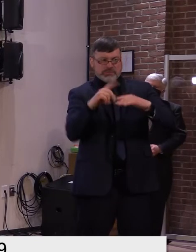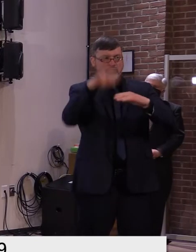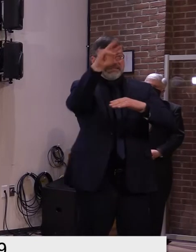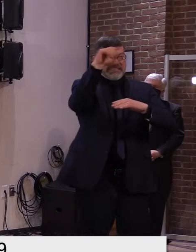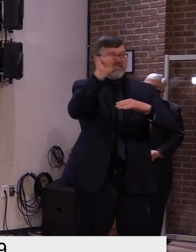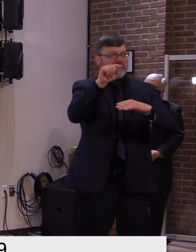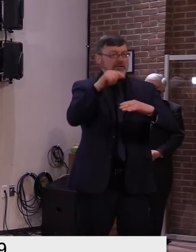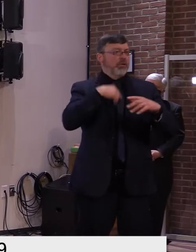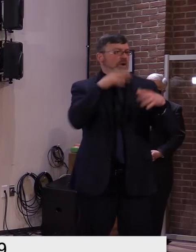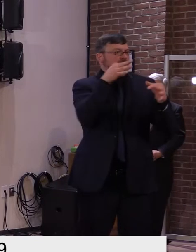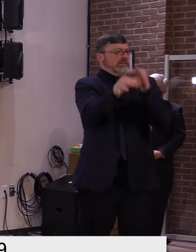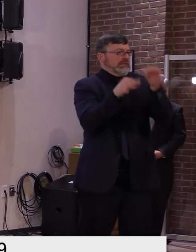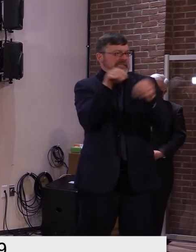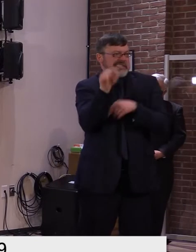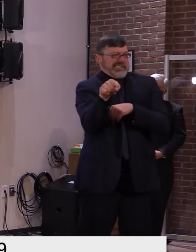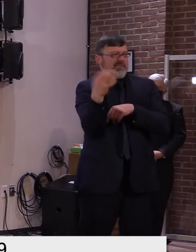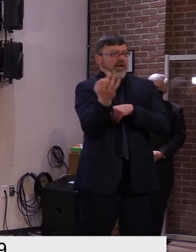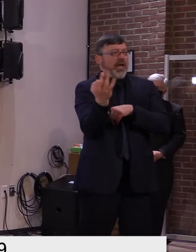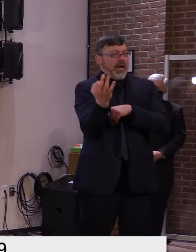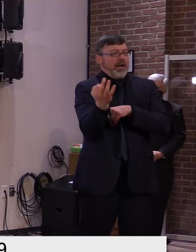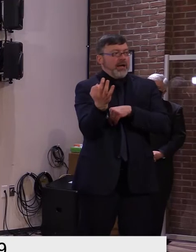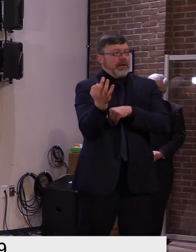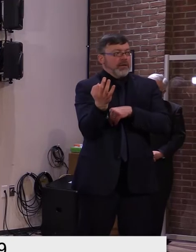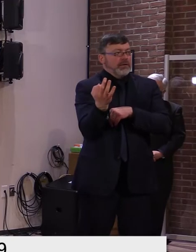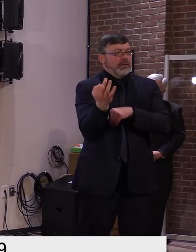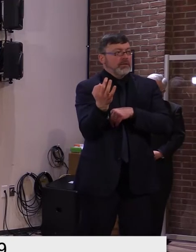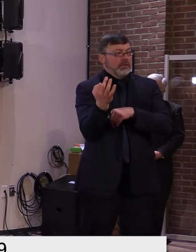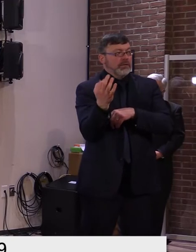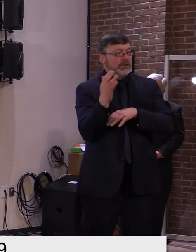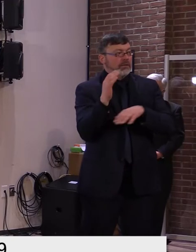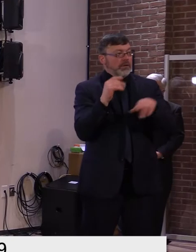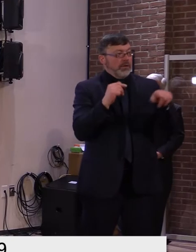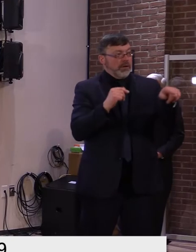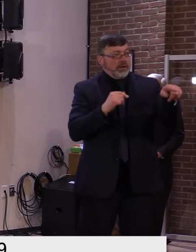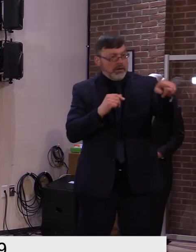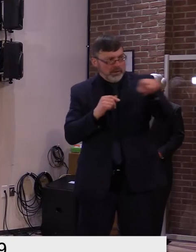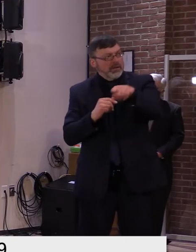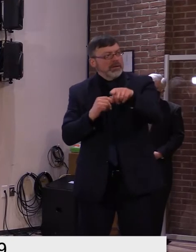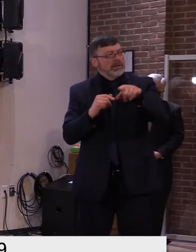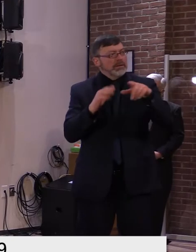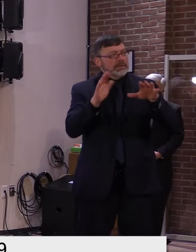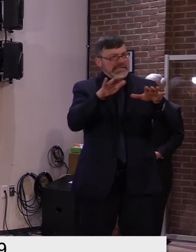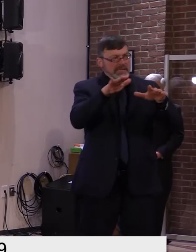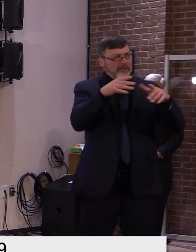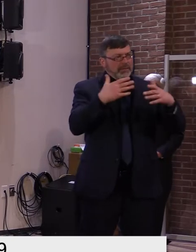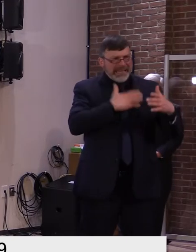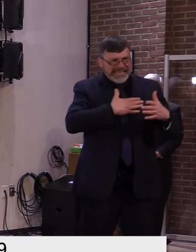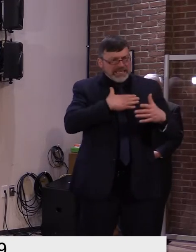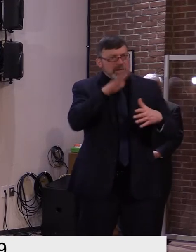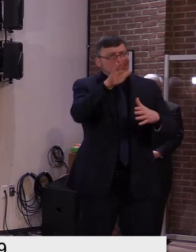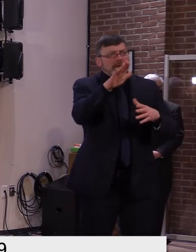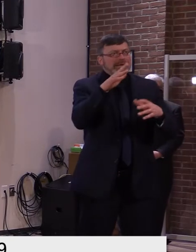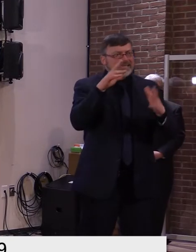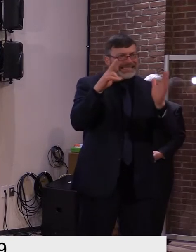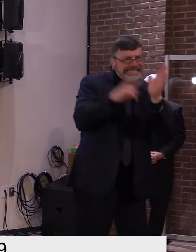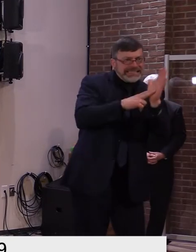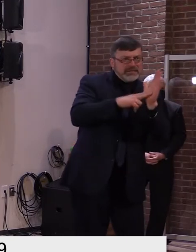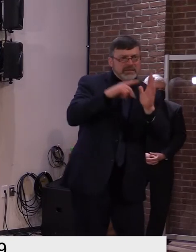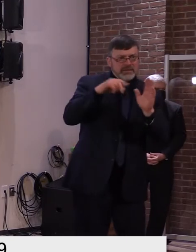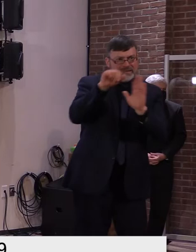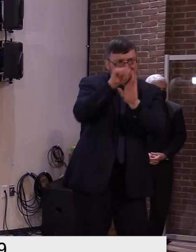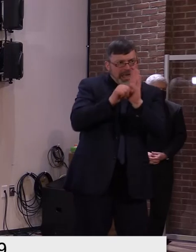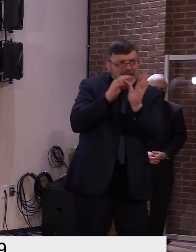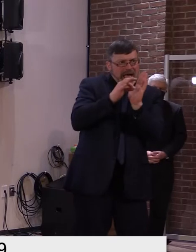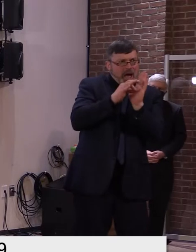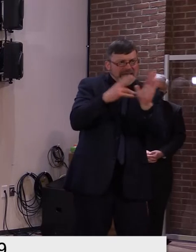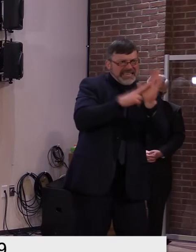they can sign up. That's what the president had promised, and that's what we believe we can deliver on and possibly exceed.